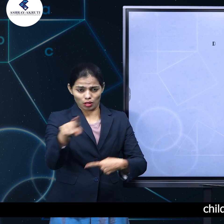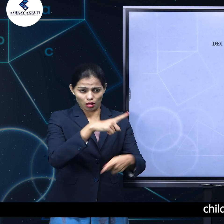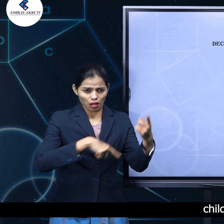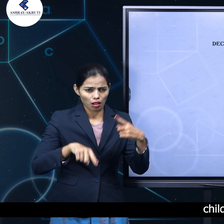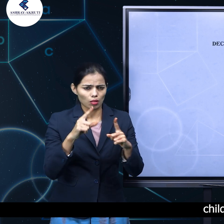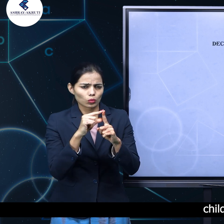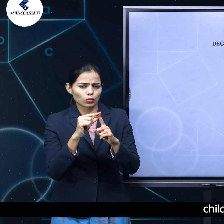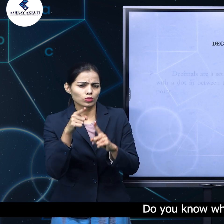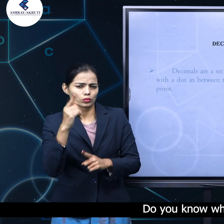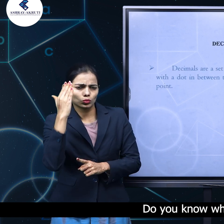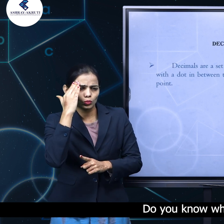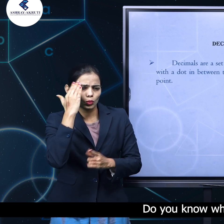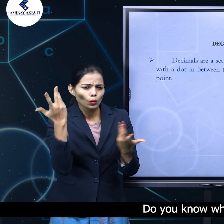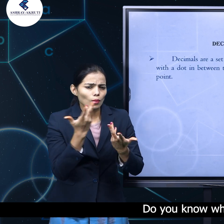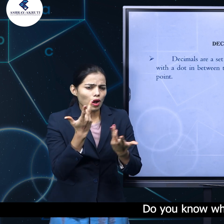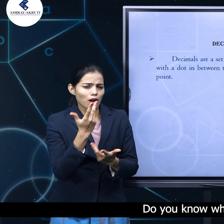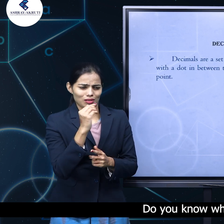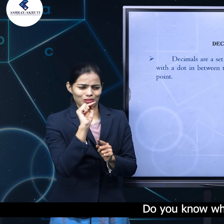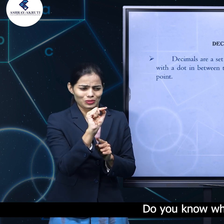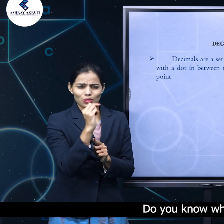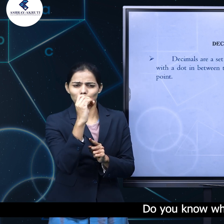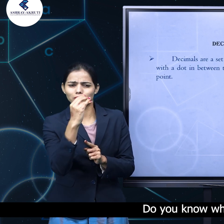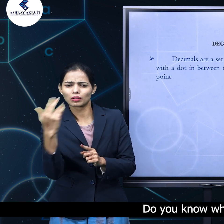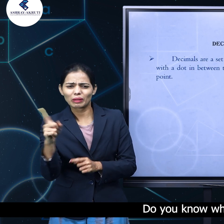Children, do you know what are decimals?